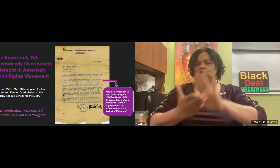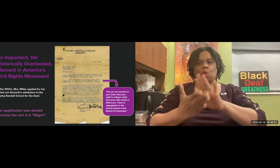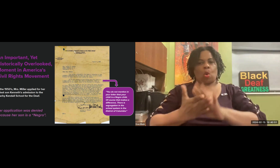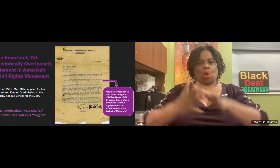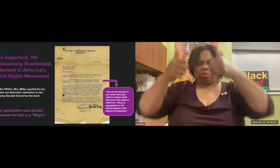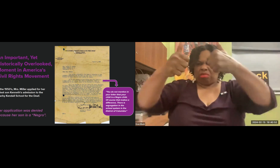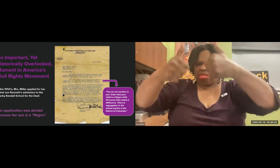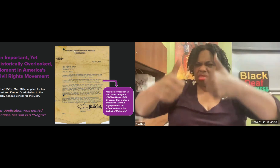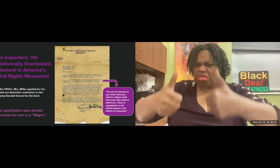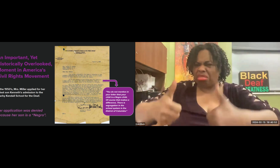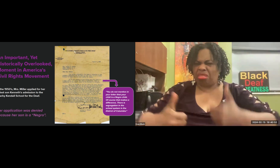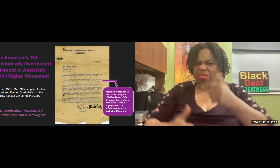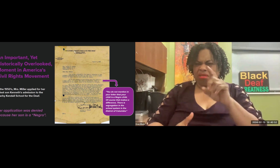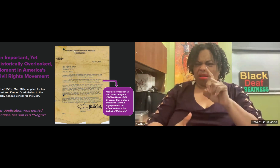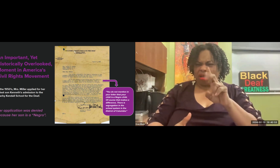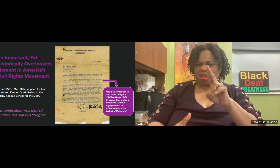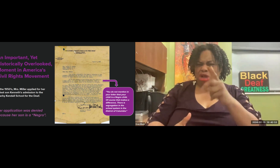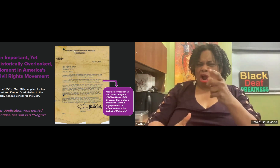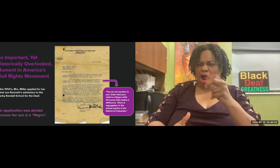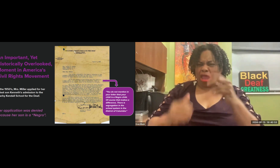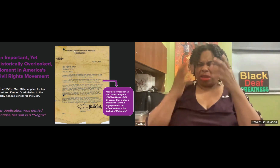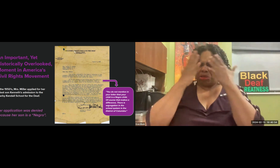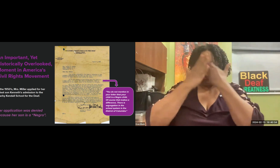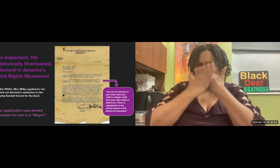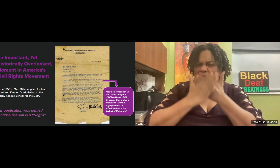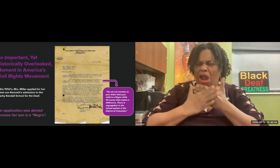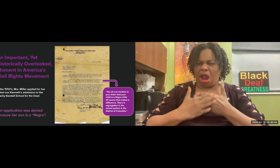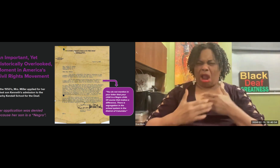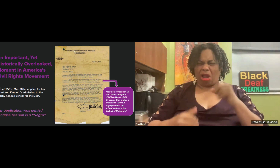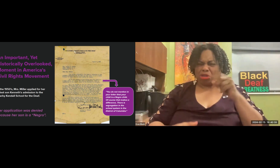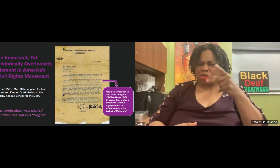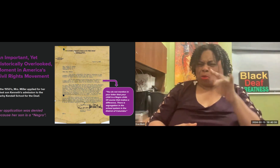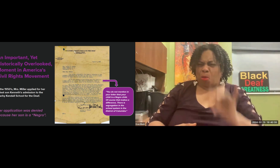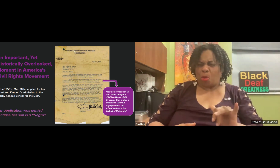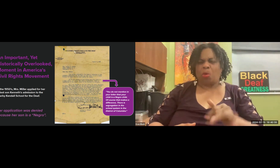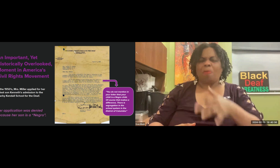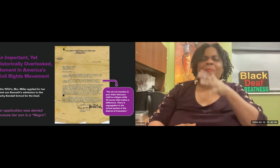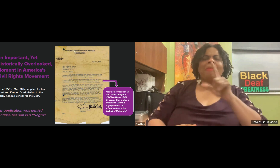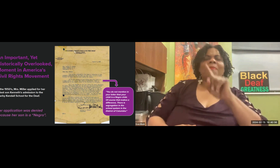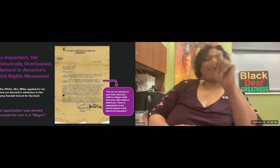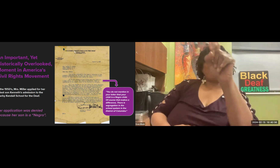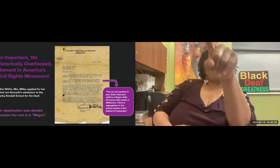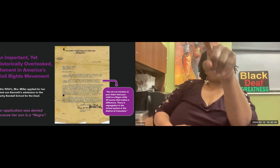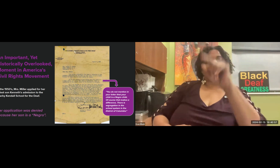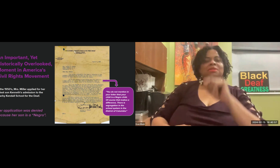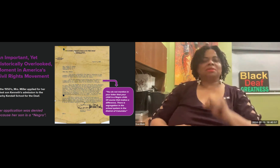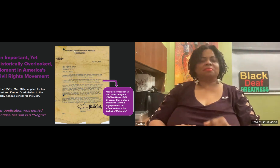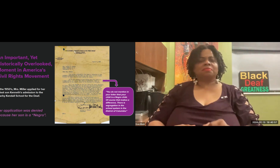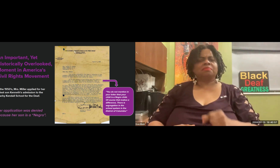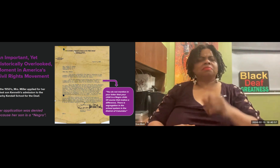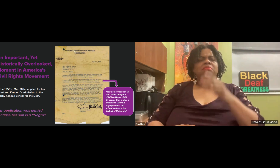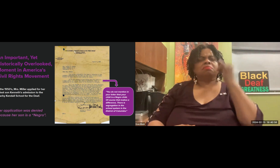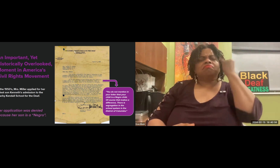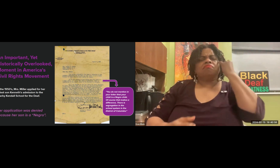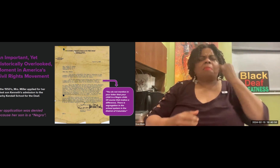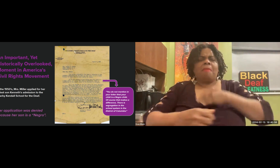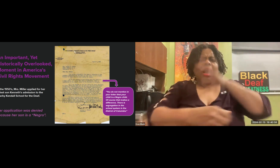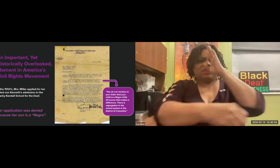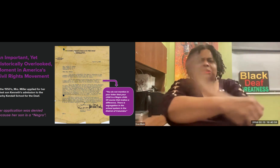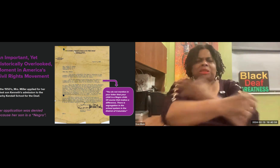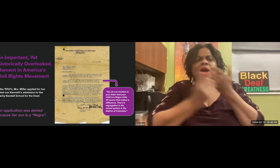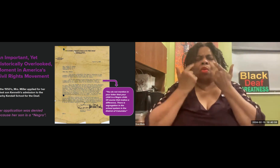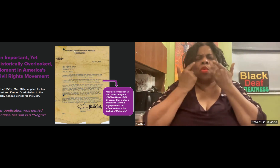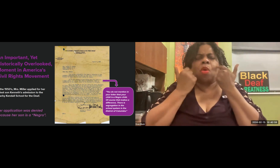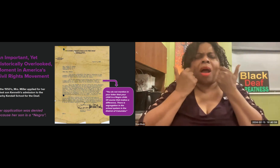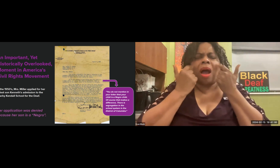vehicle, got to the school, and she did not like the school. It was like a dungeon. It was very dark and poorly lit. So